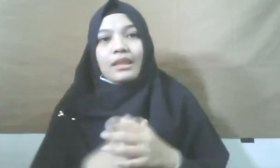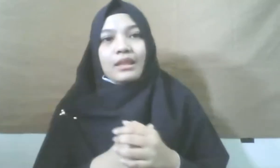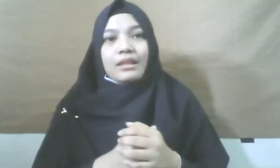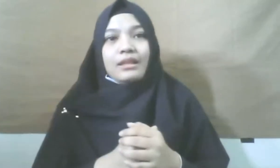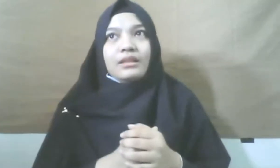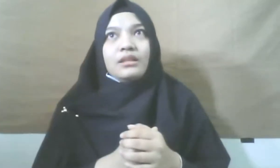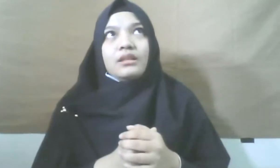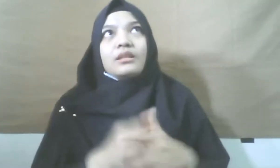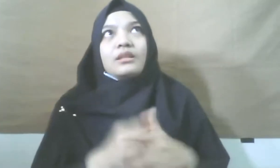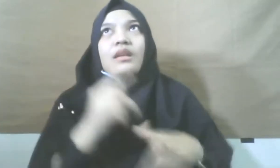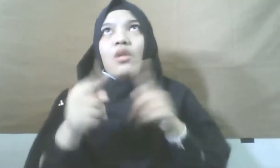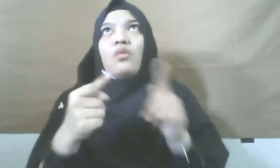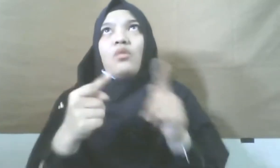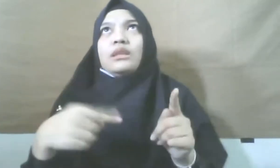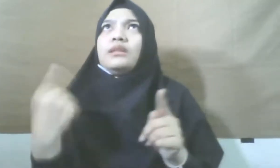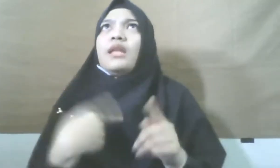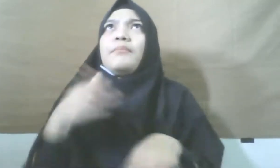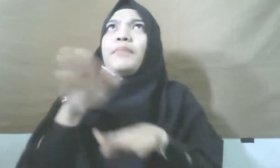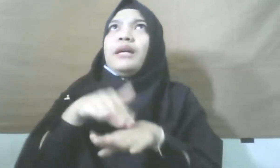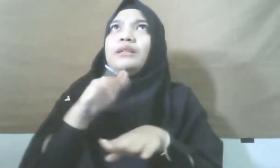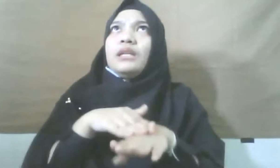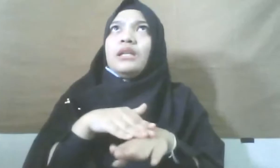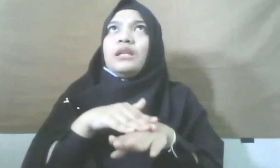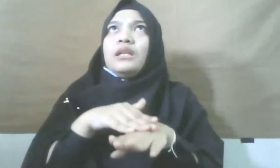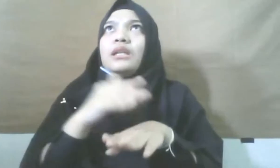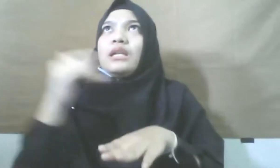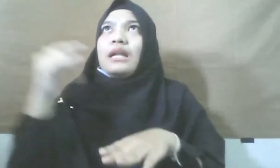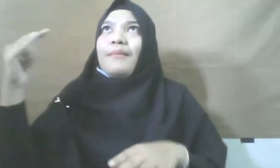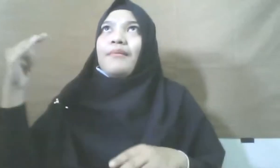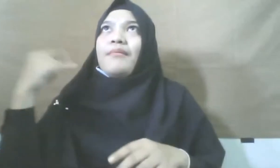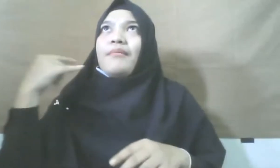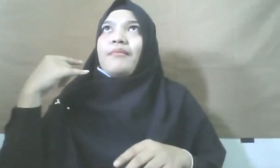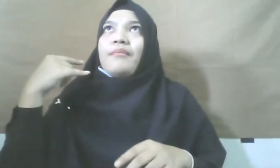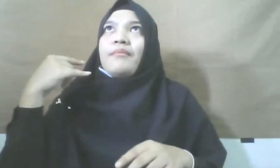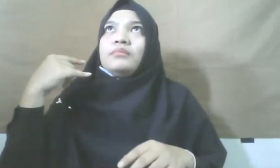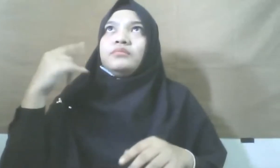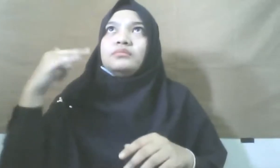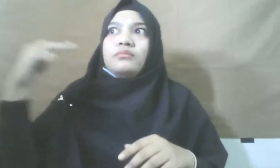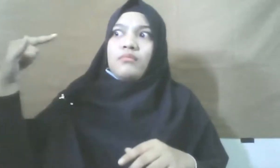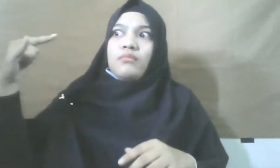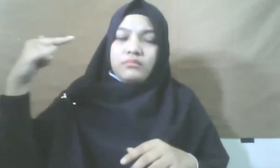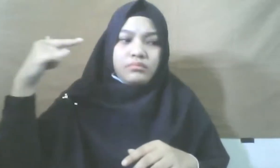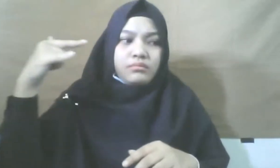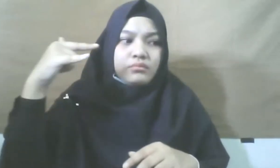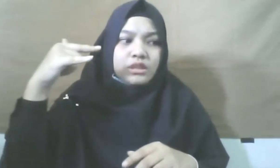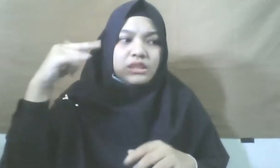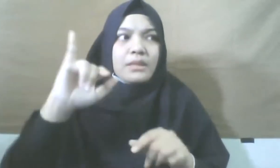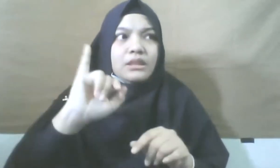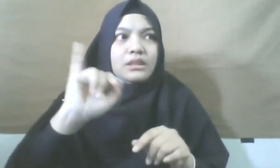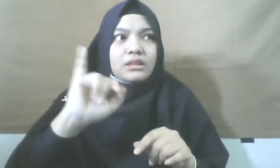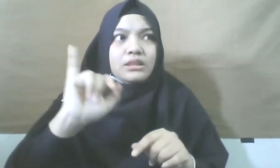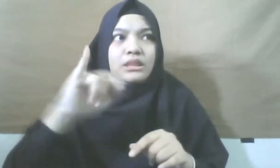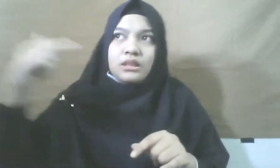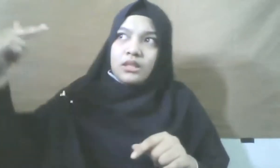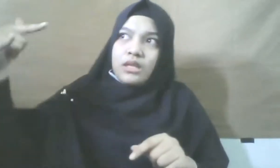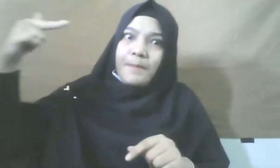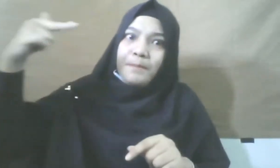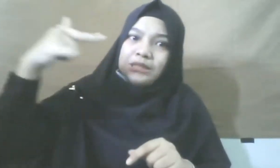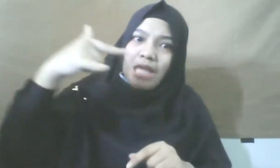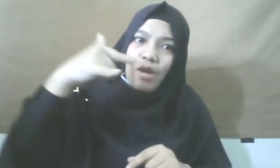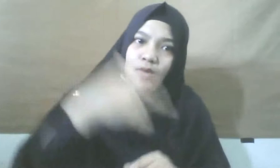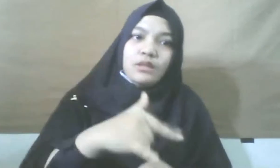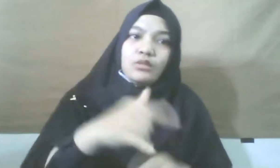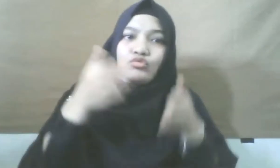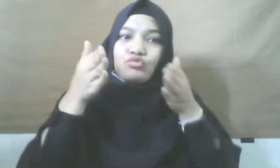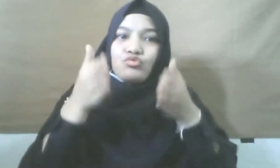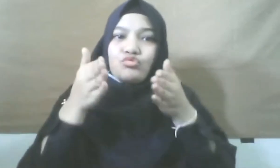soldier plane to send everything there, and some of the nations also share it to